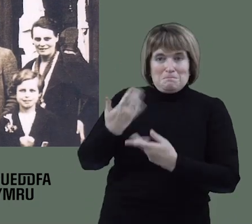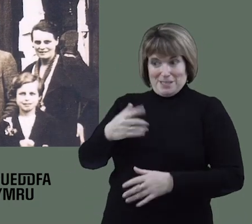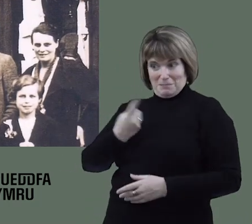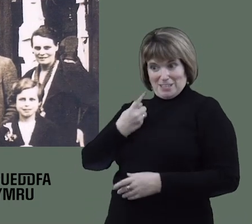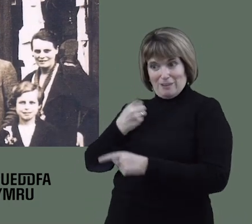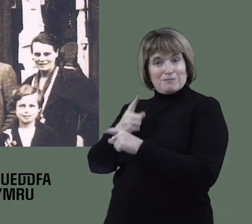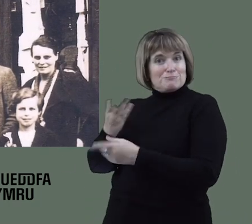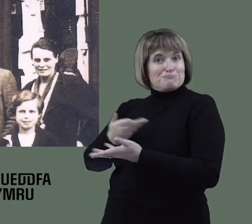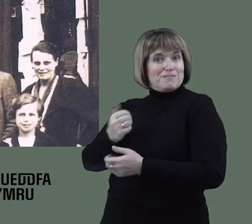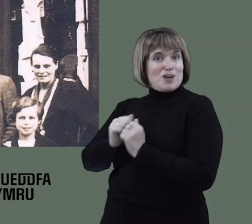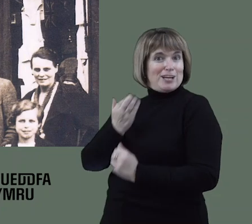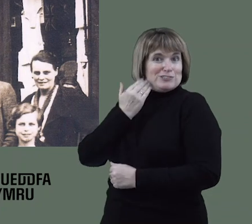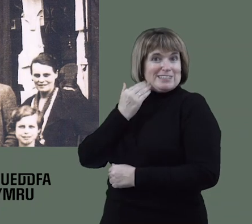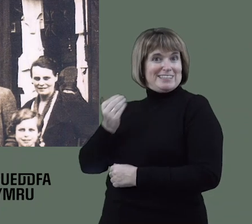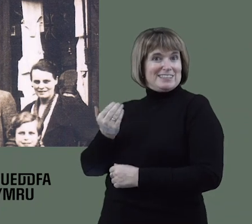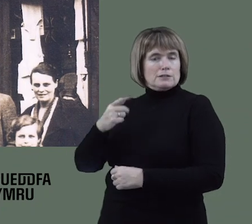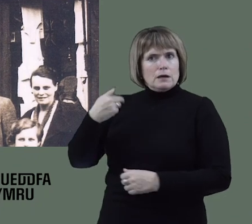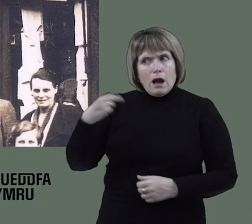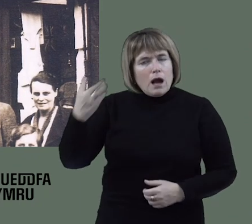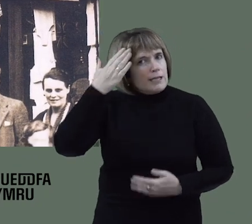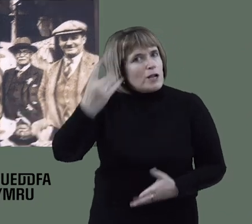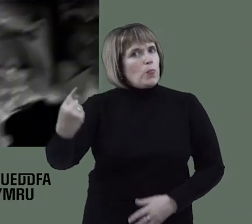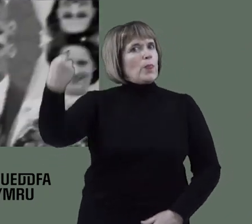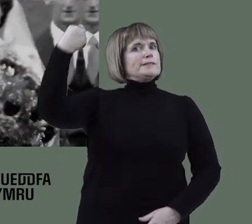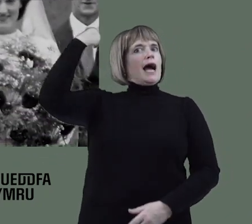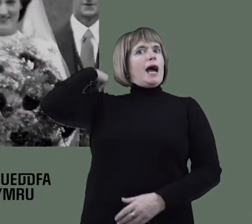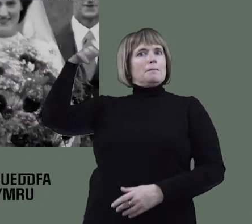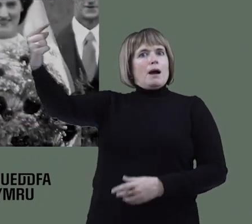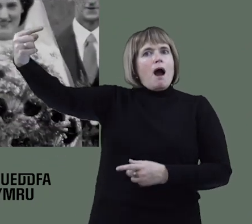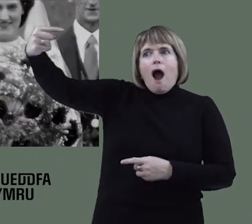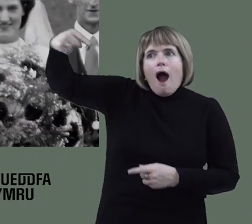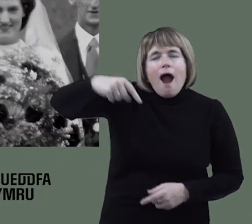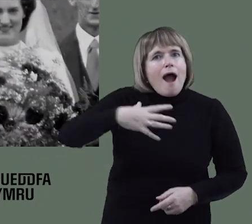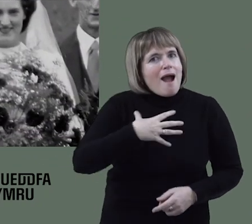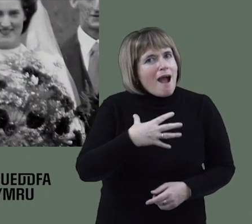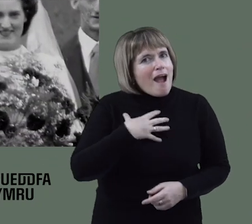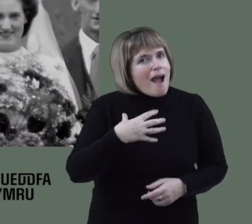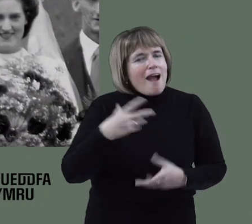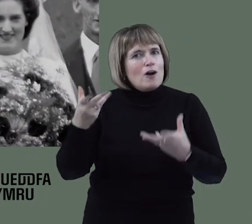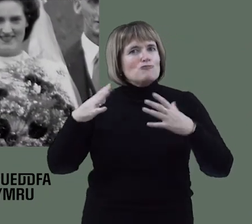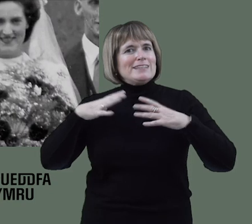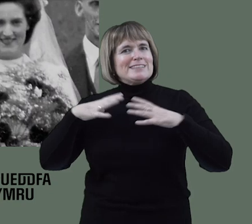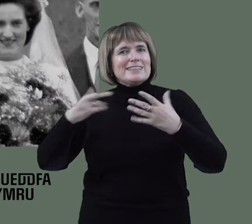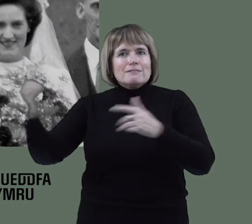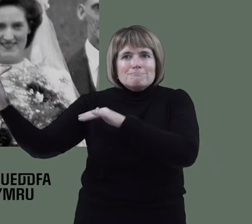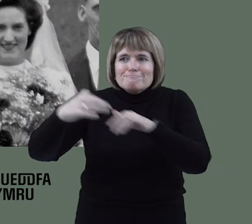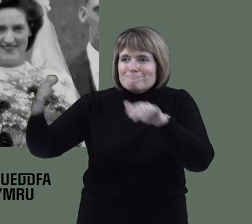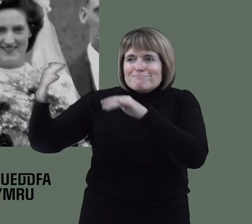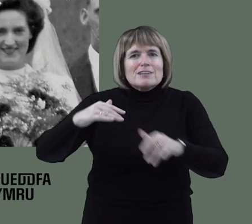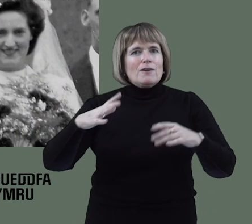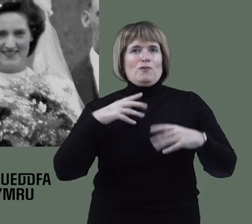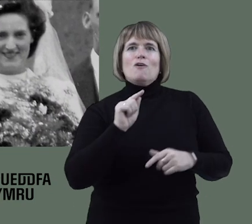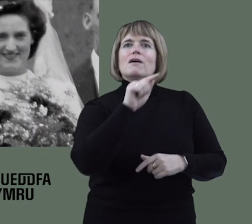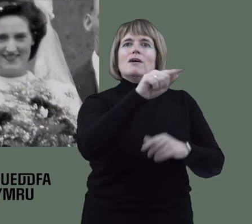day about this. It coincided, we didn't know at the time, but it coincided with the